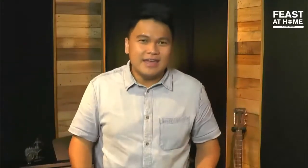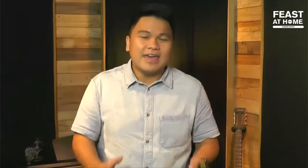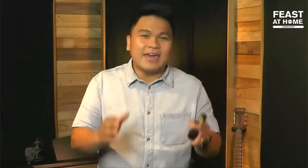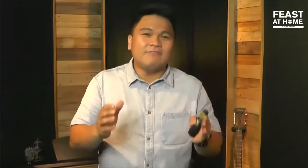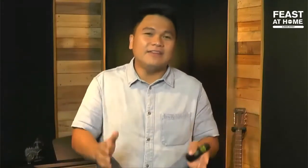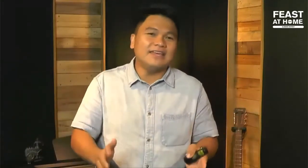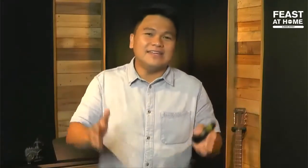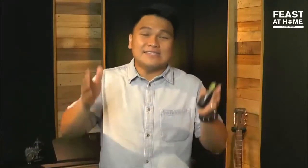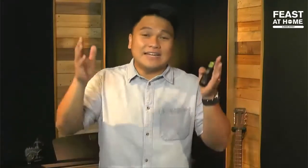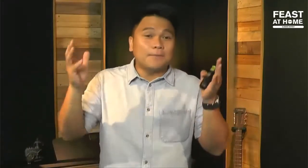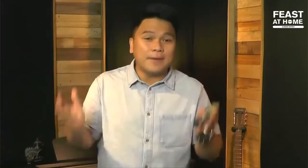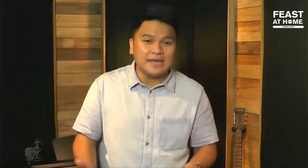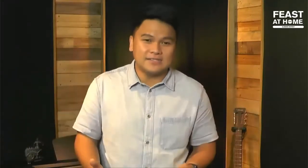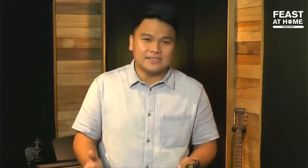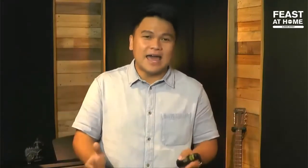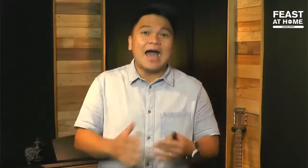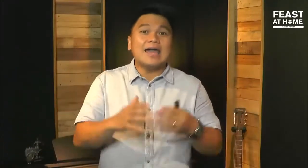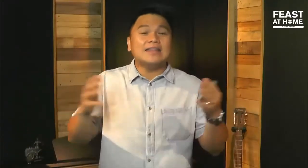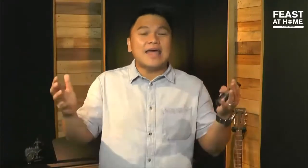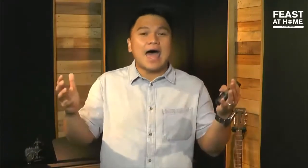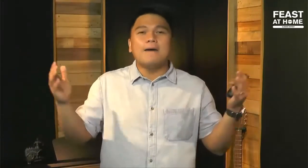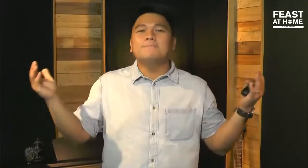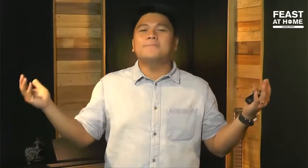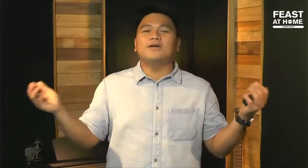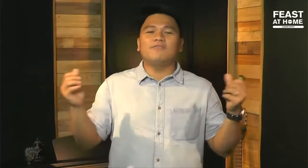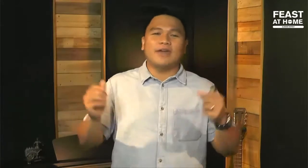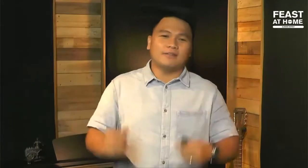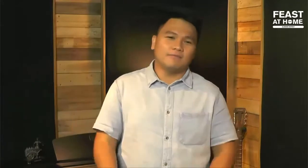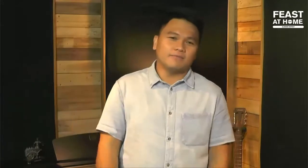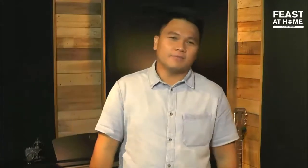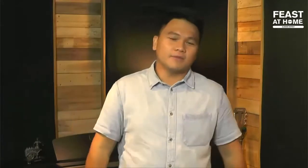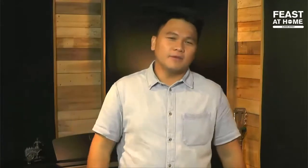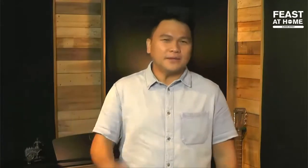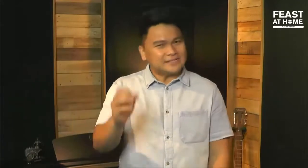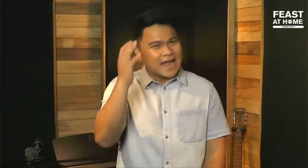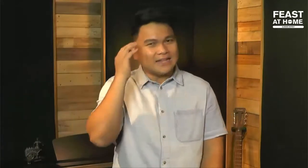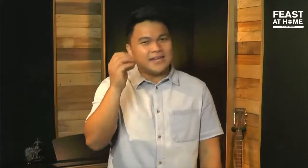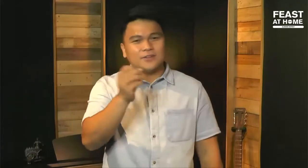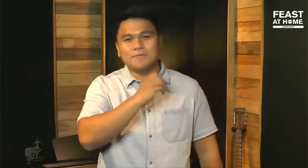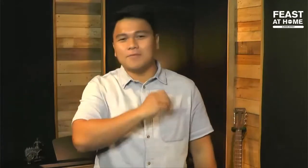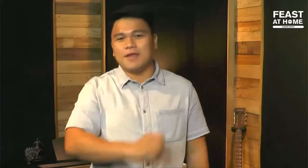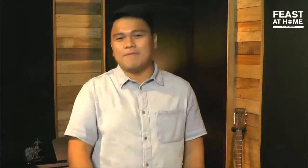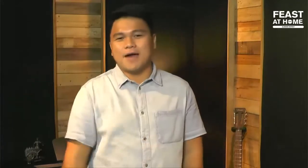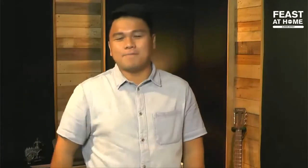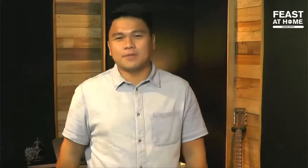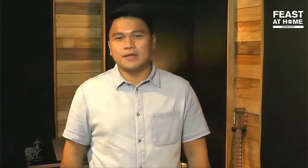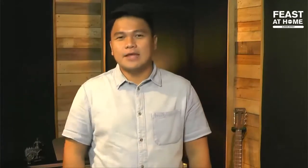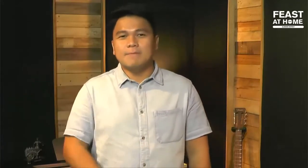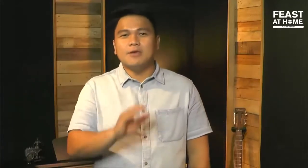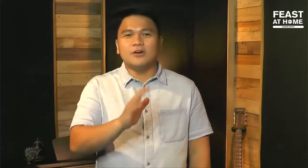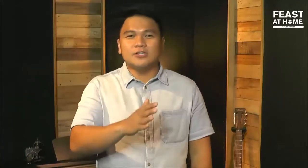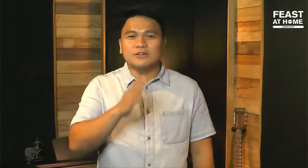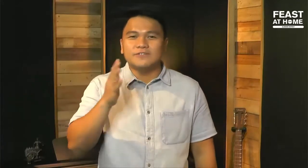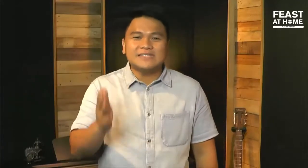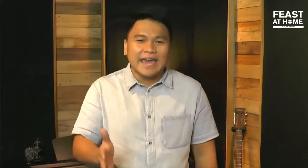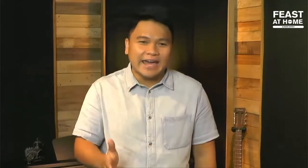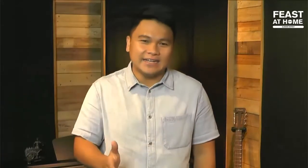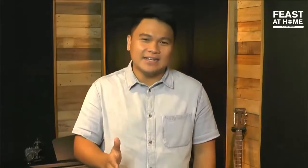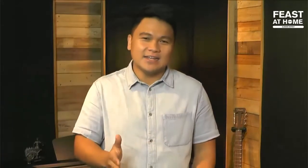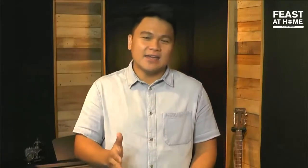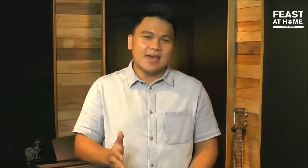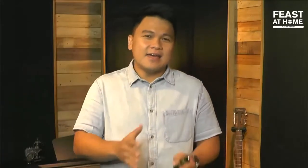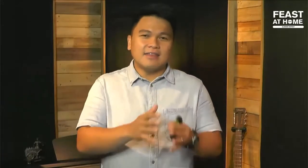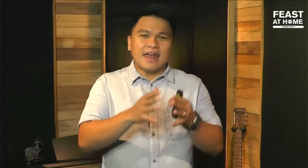harmony, everything is at peace. Ang ganda, perfect. But sadly, ito ang problema. Because of